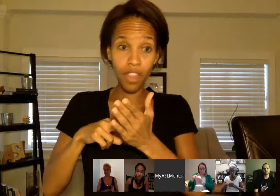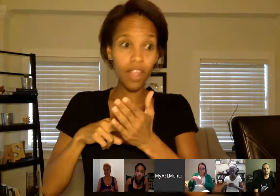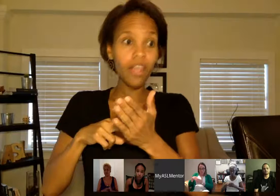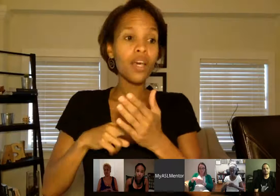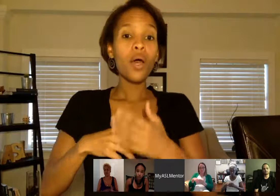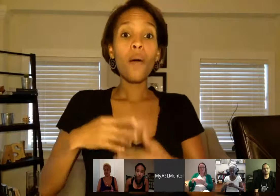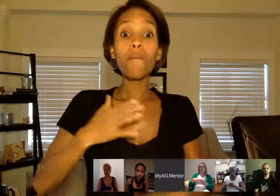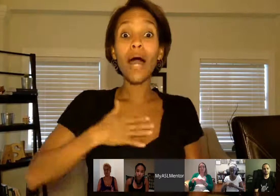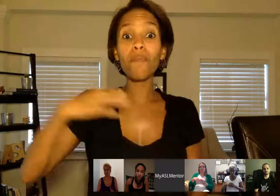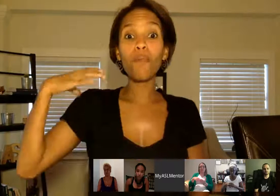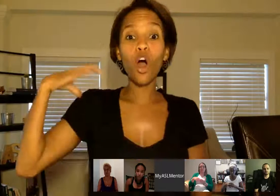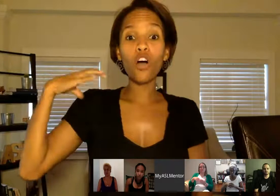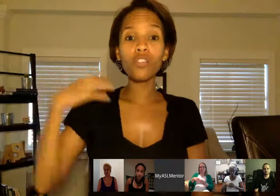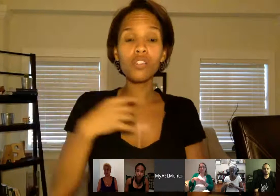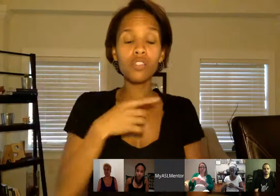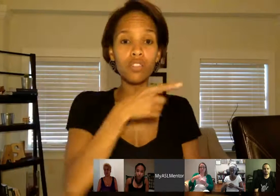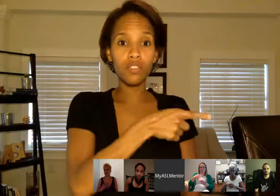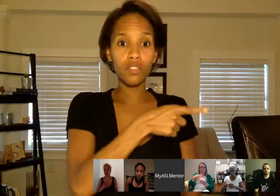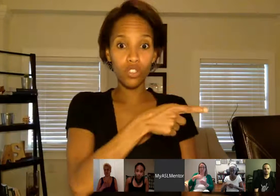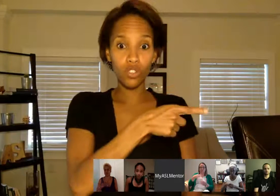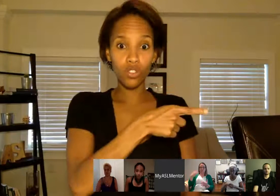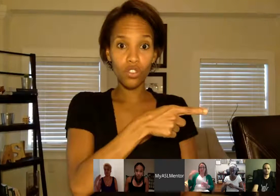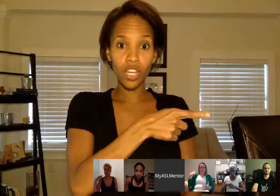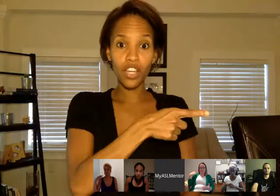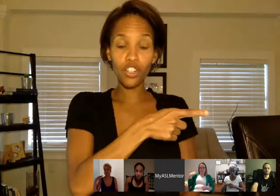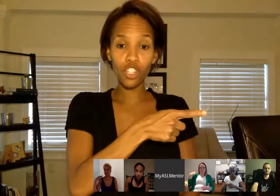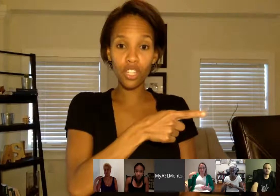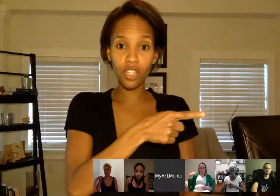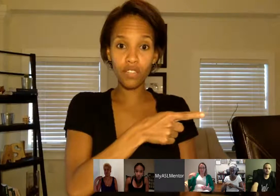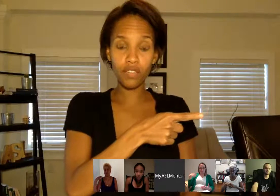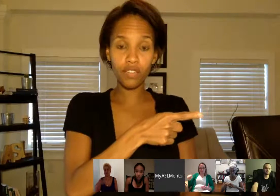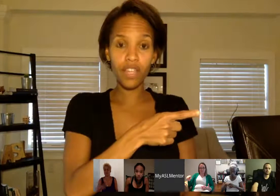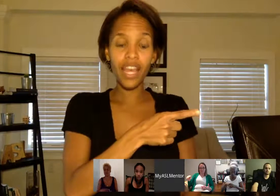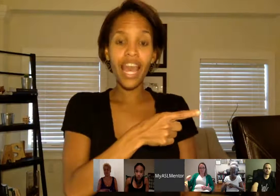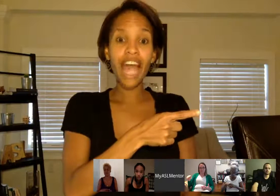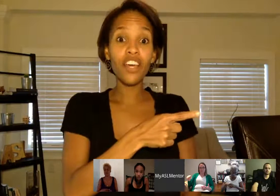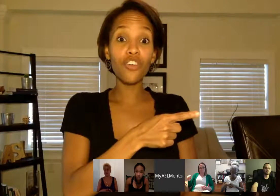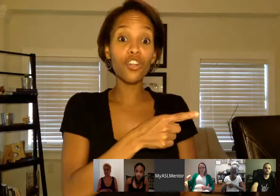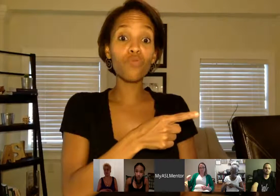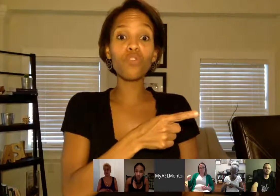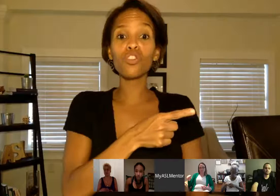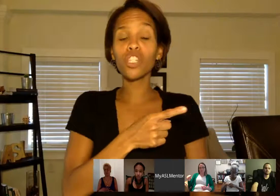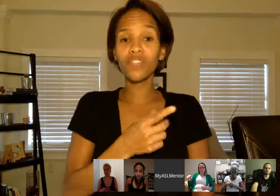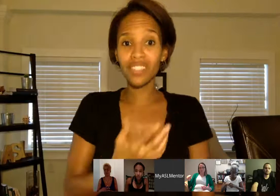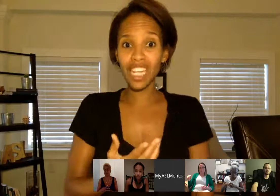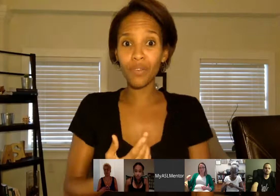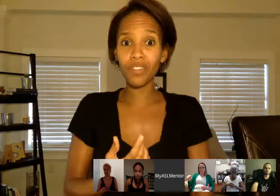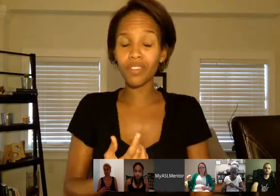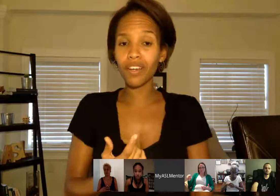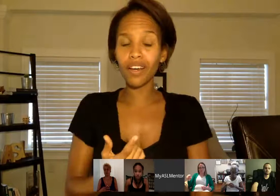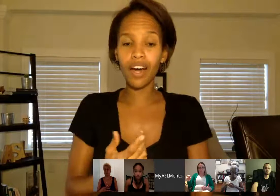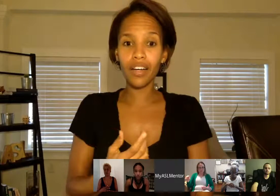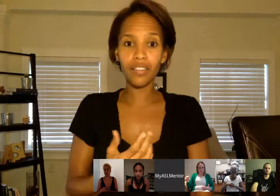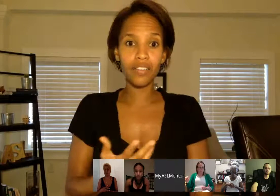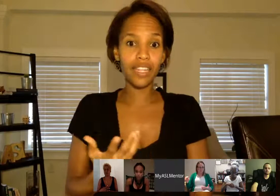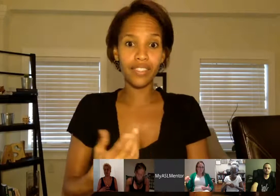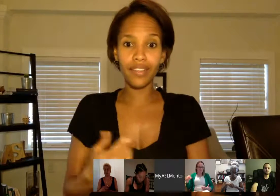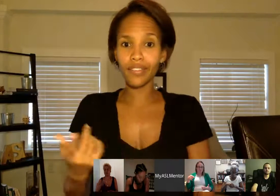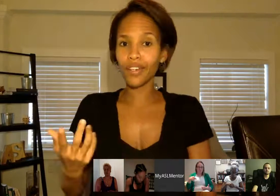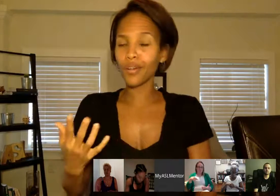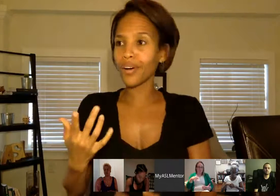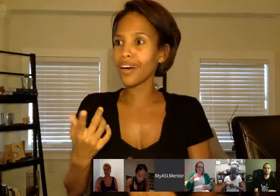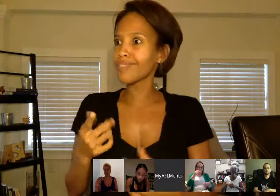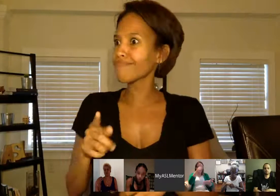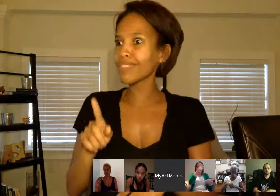okay? My boss, he or she, and then you're going to roll shift and say what they